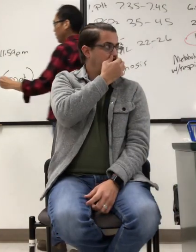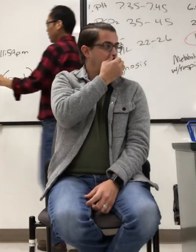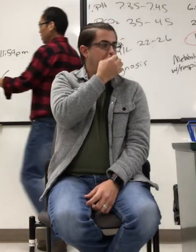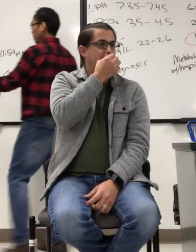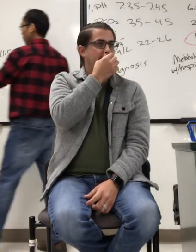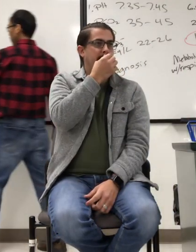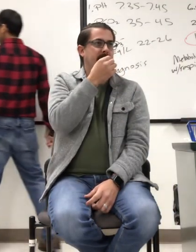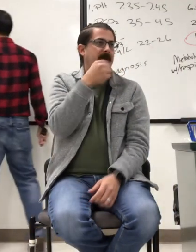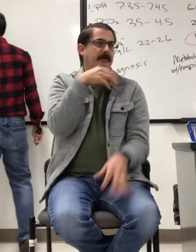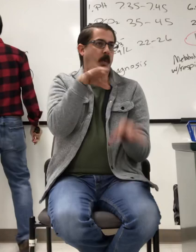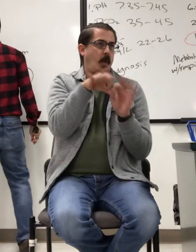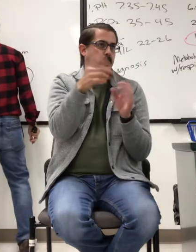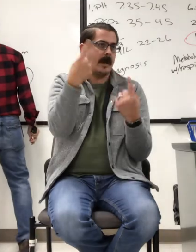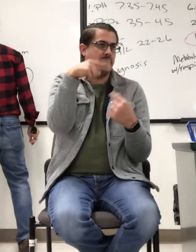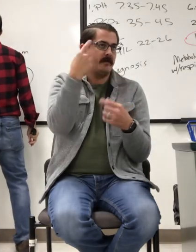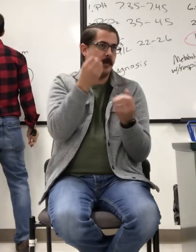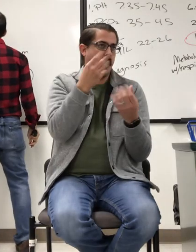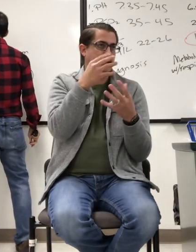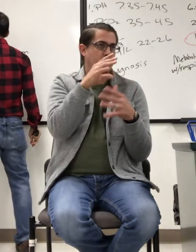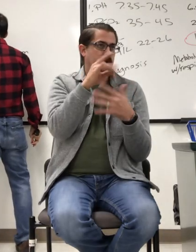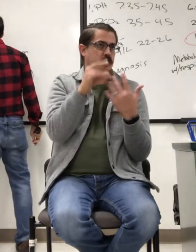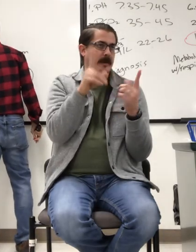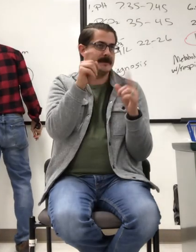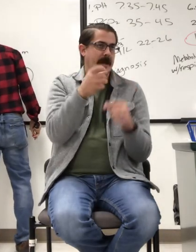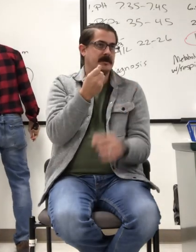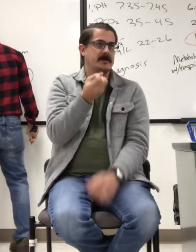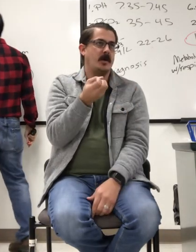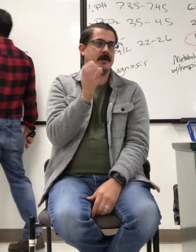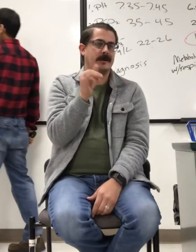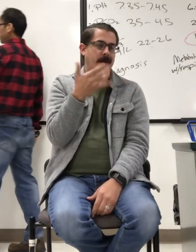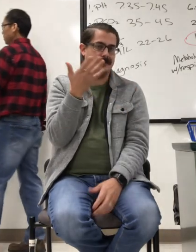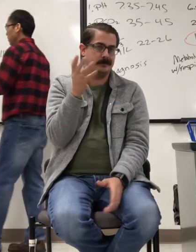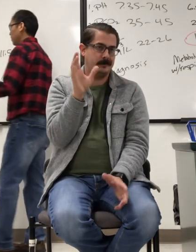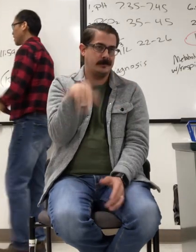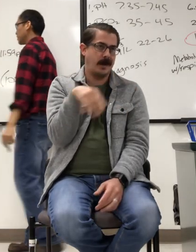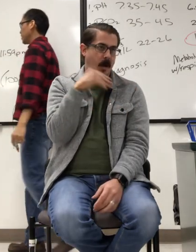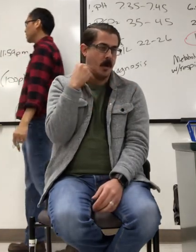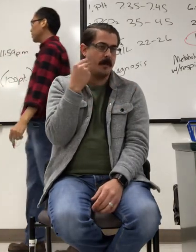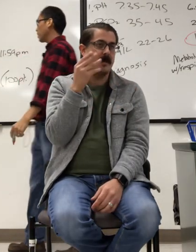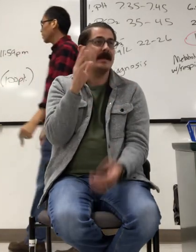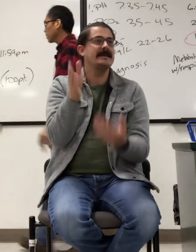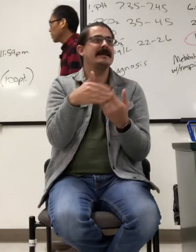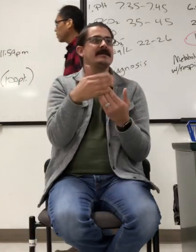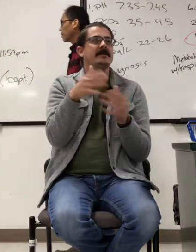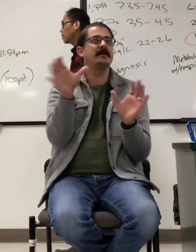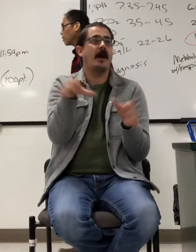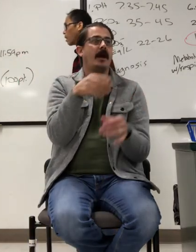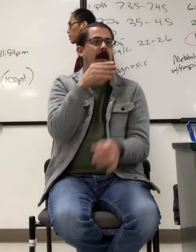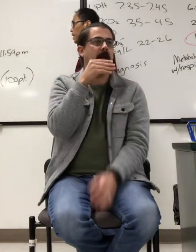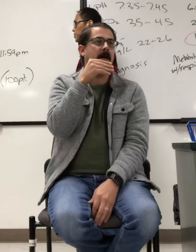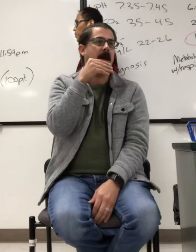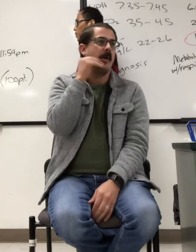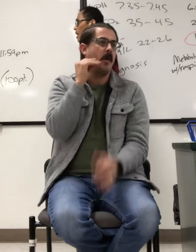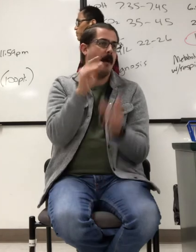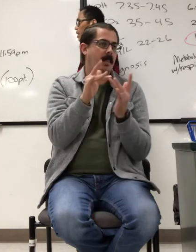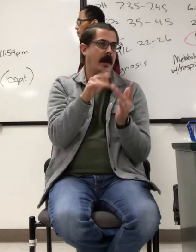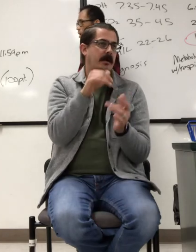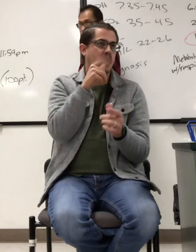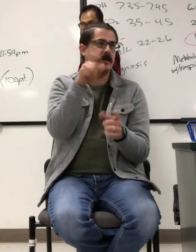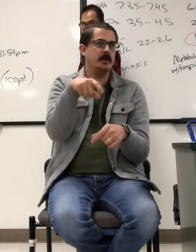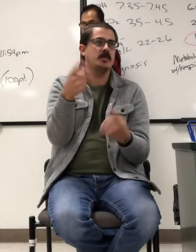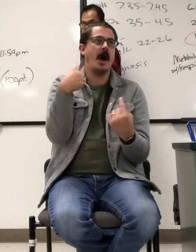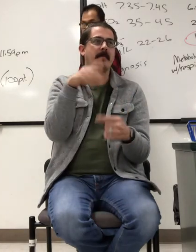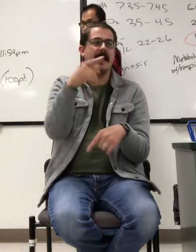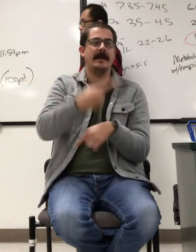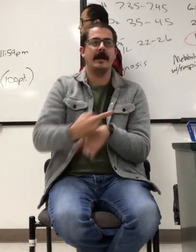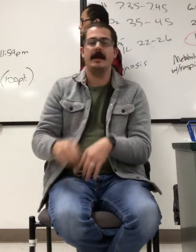even worth coming in for just a multiple choice test. So it's like, that's easily done online, so you don't have to come in.